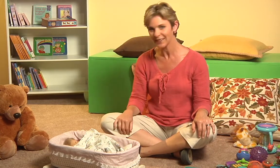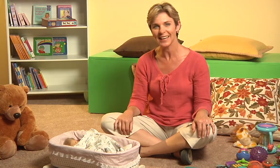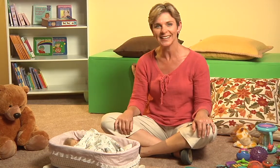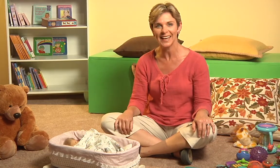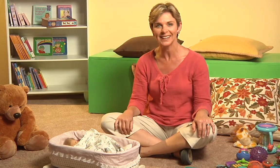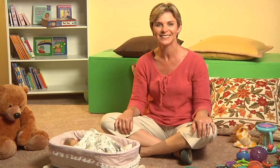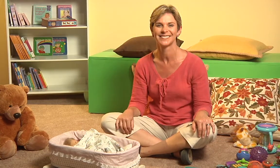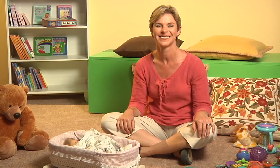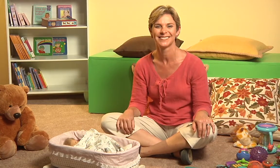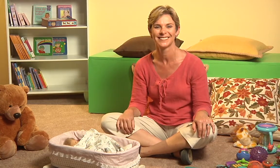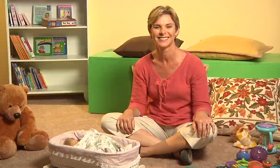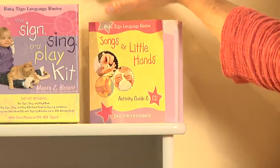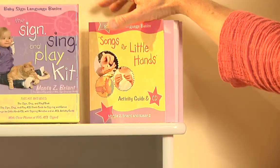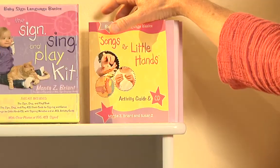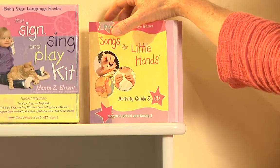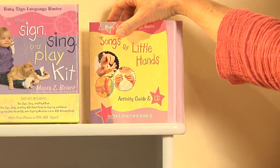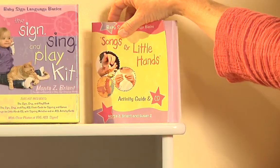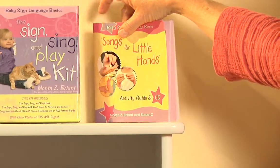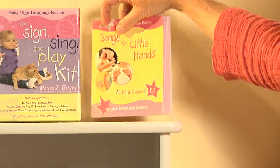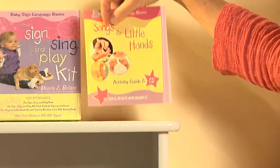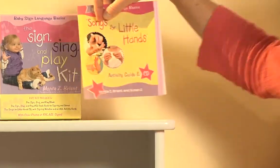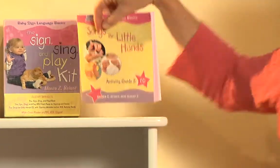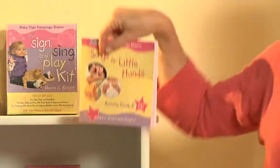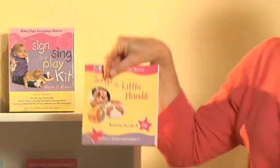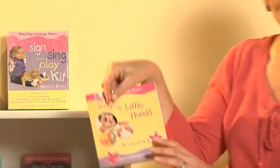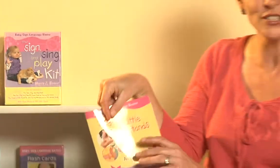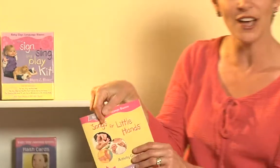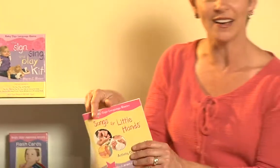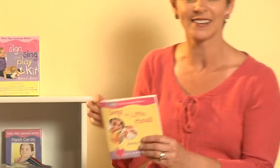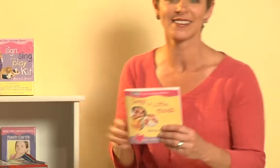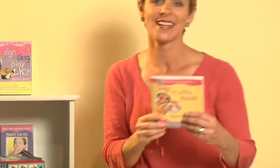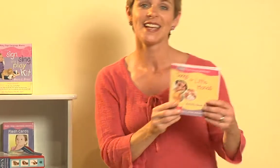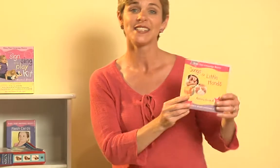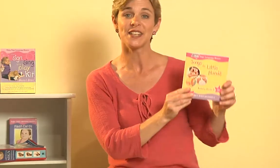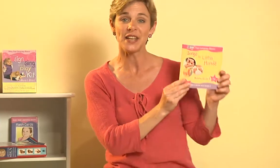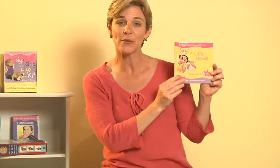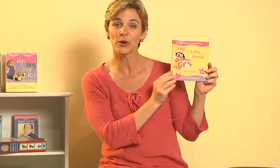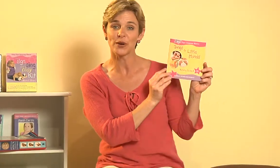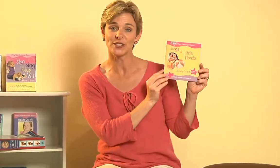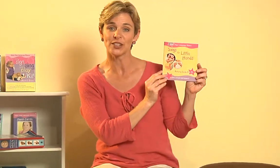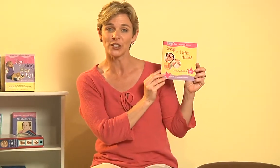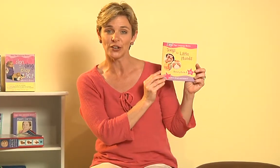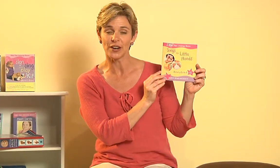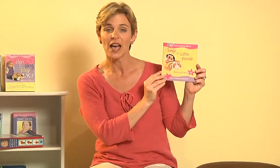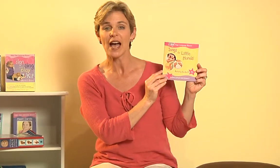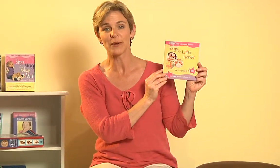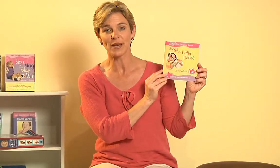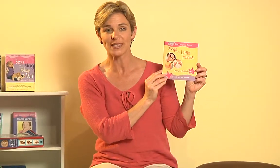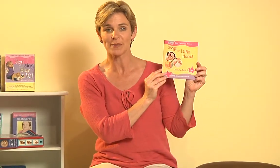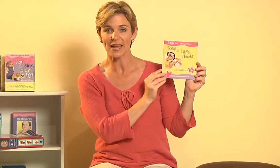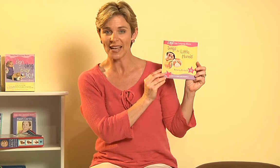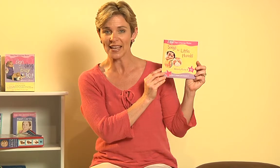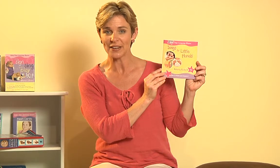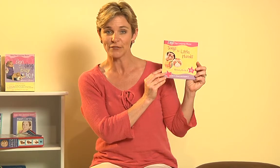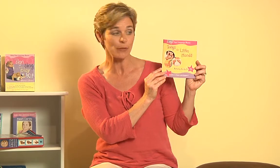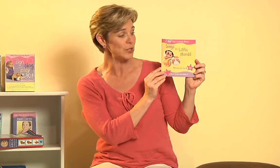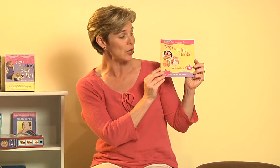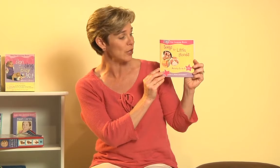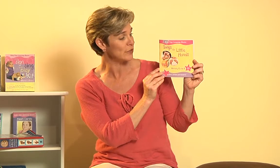Night, night. Now it's time for our song. Today we're going to learn I Rest My Head from the Songs for